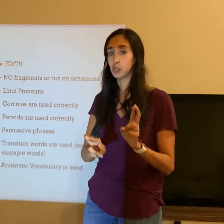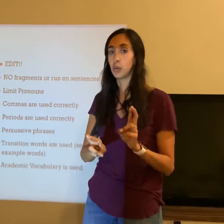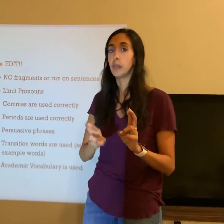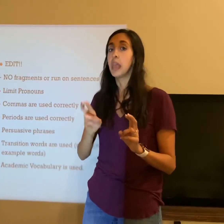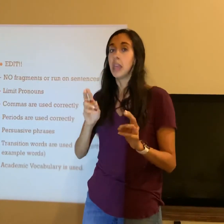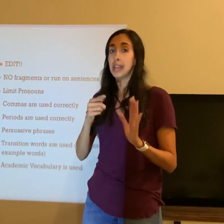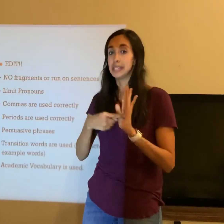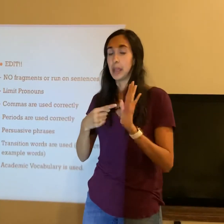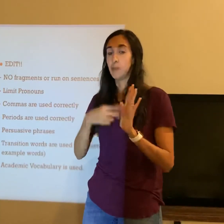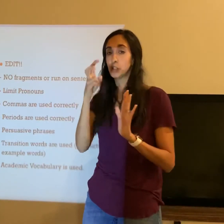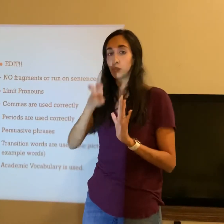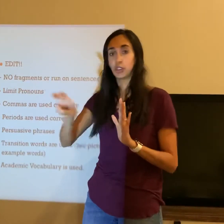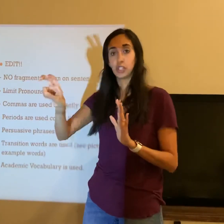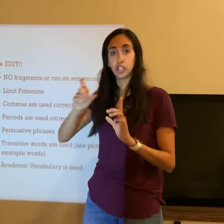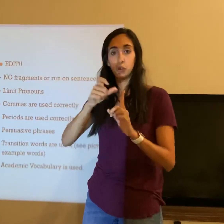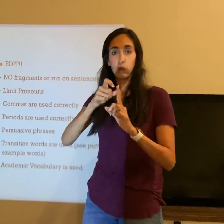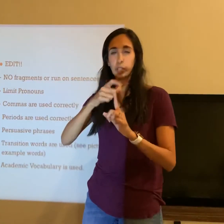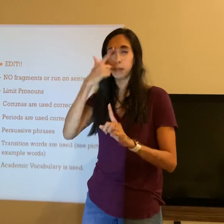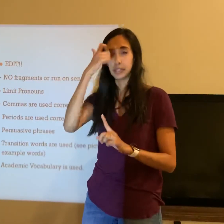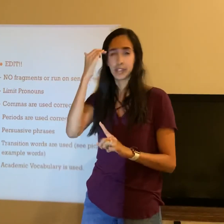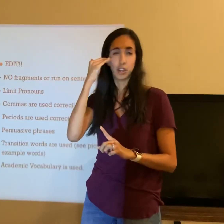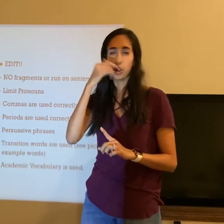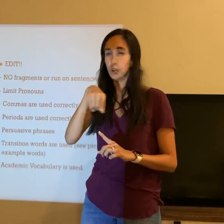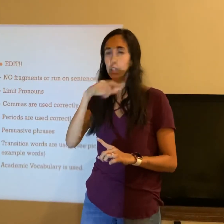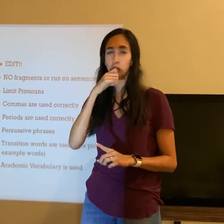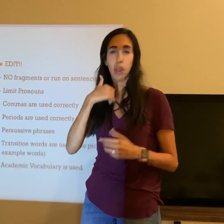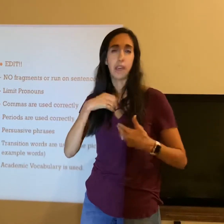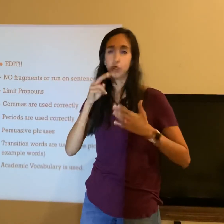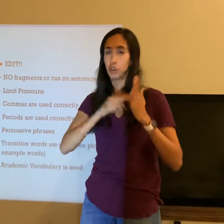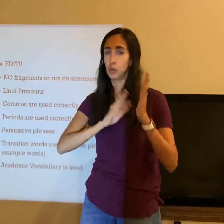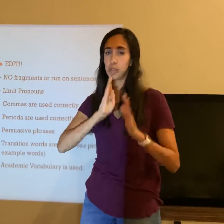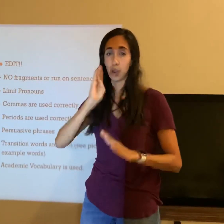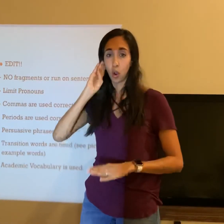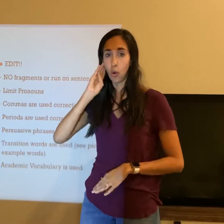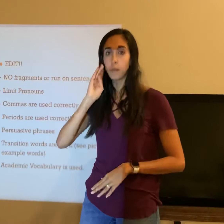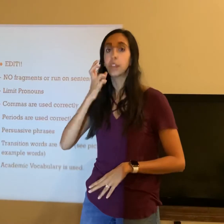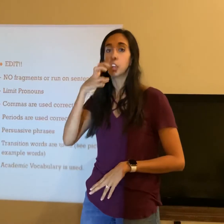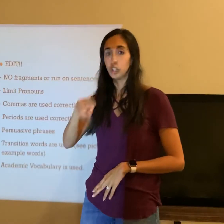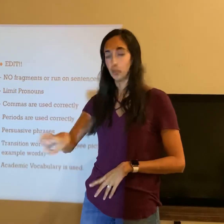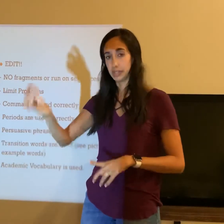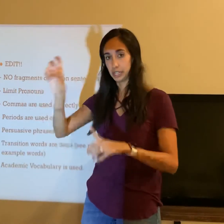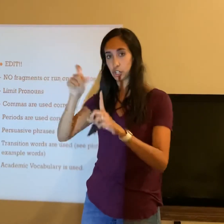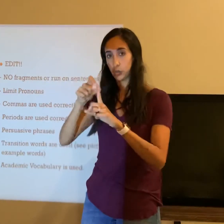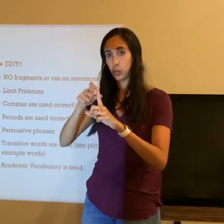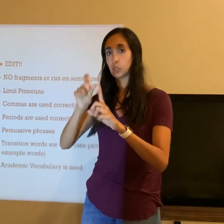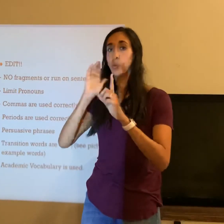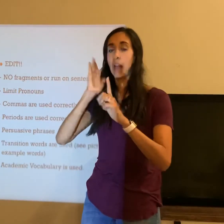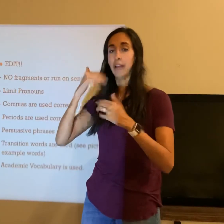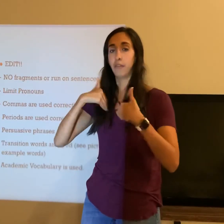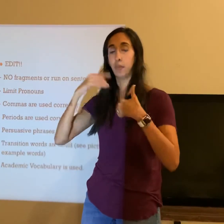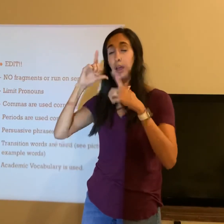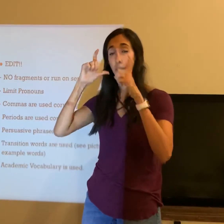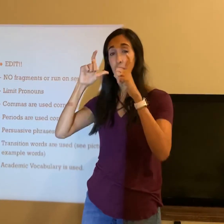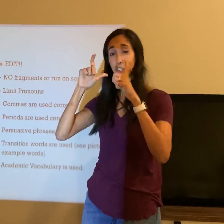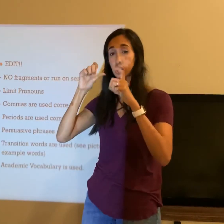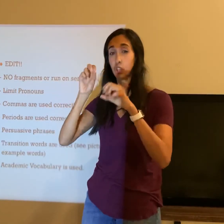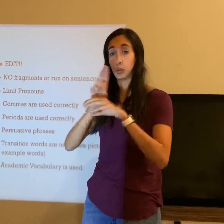Classroom examples of transition words because I know you guys don't have your notes at home. Transition words will have pictures so you can